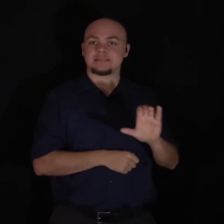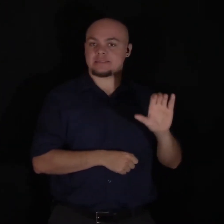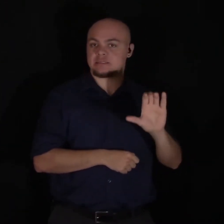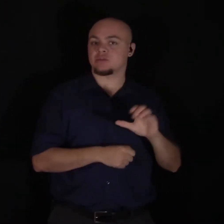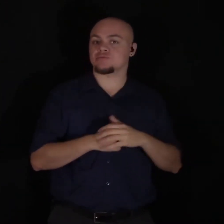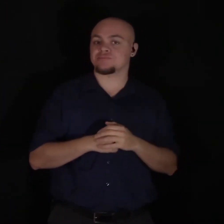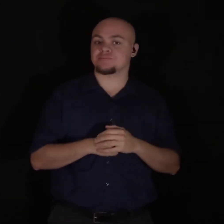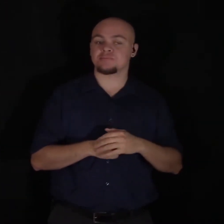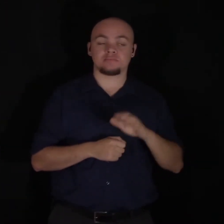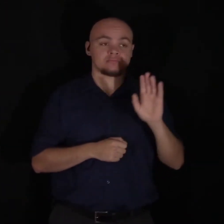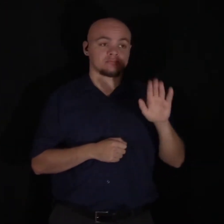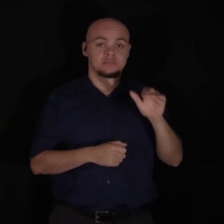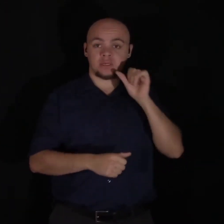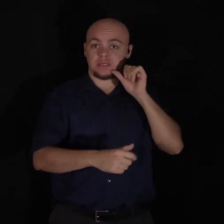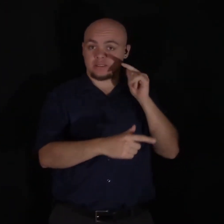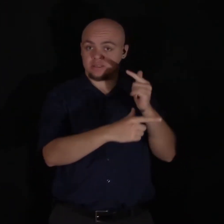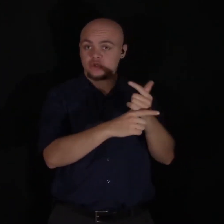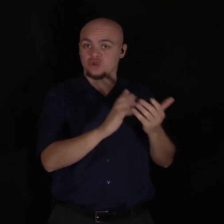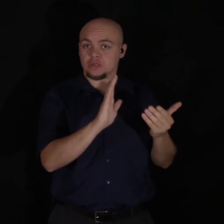Mrs. Saville, England.